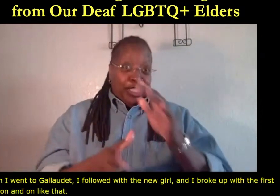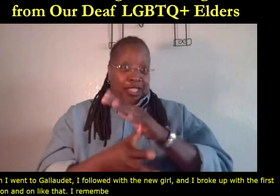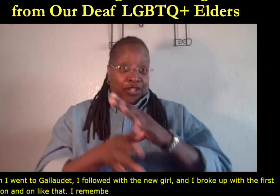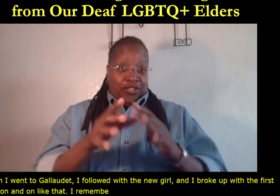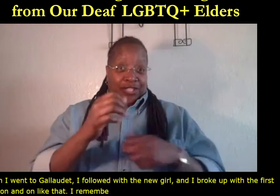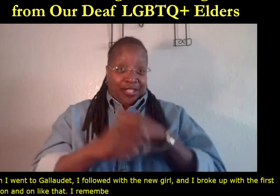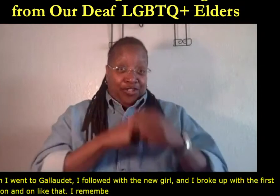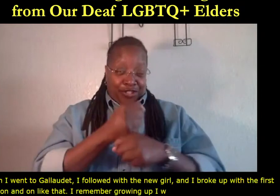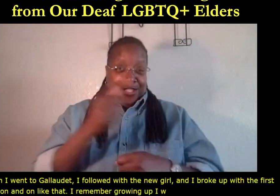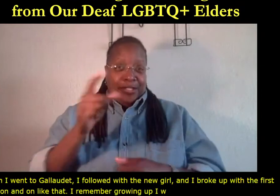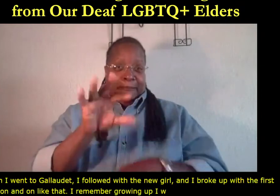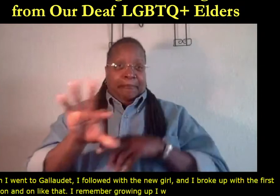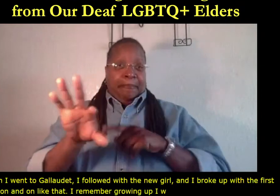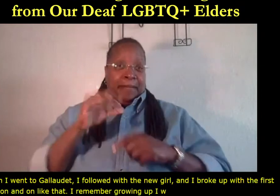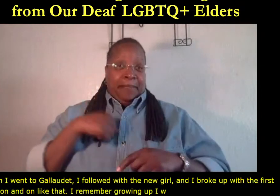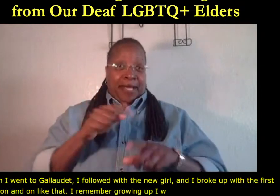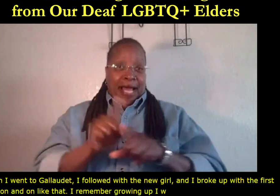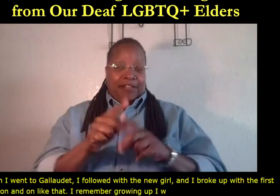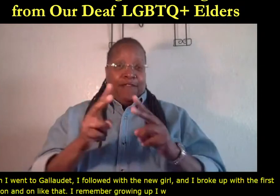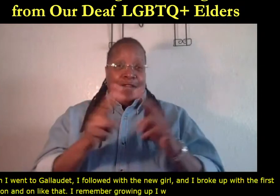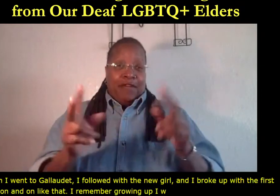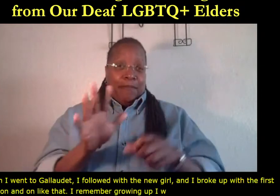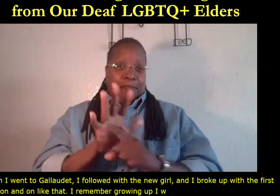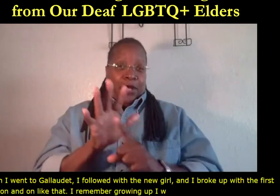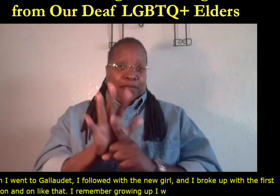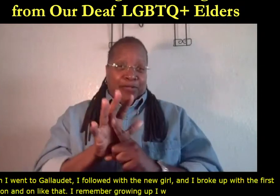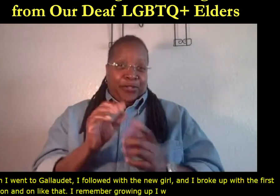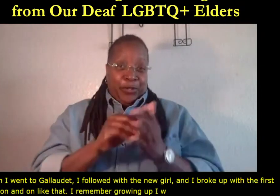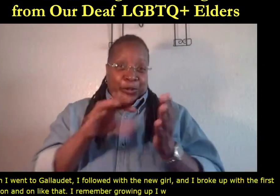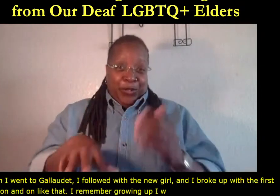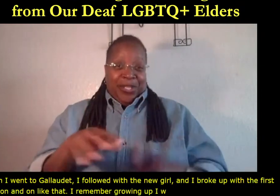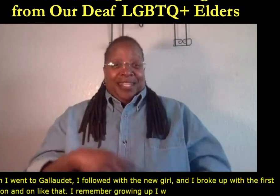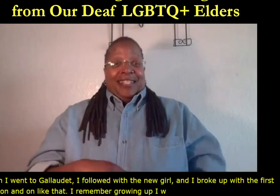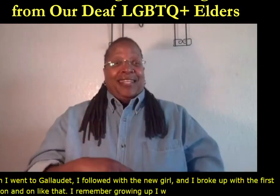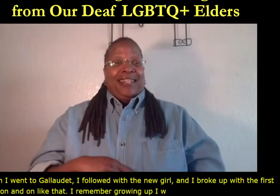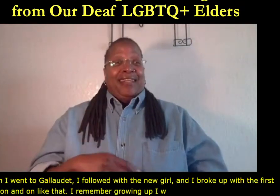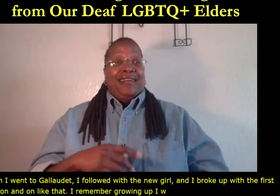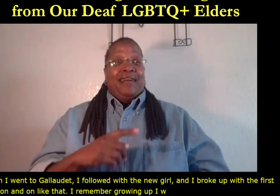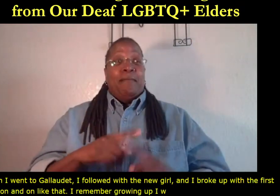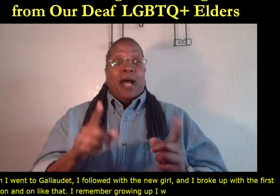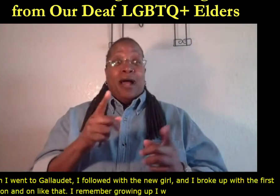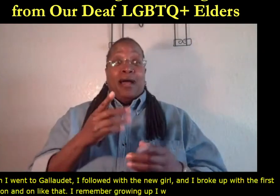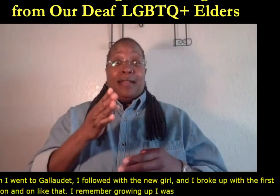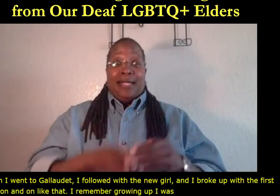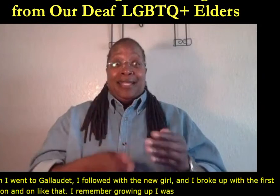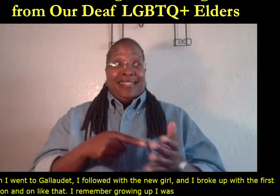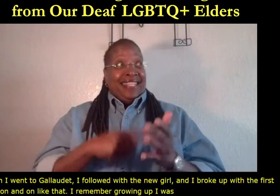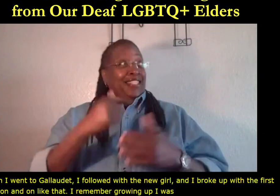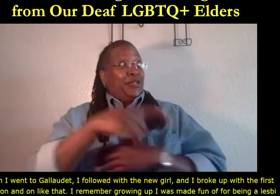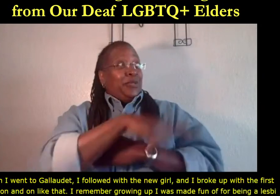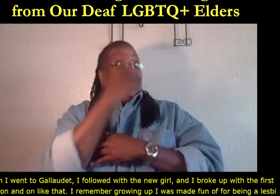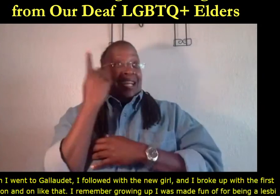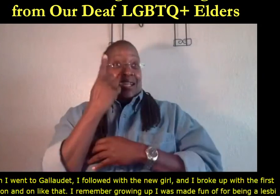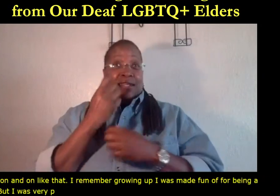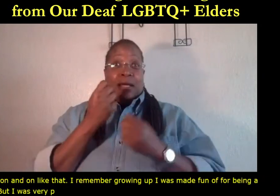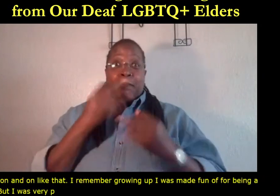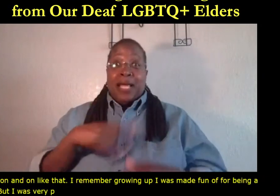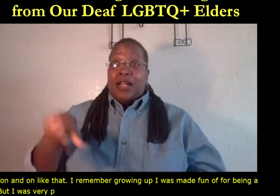i am during my senior year of school they picked me as the most popular in my school and